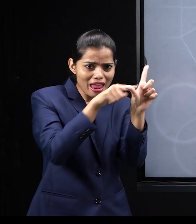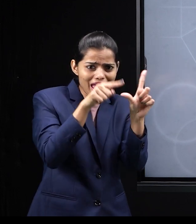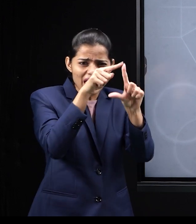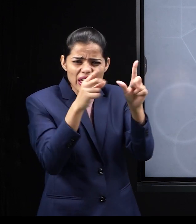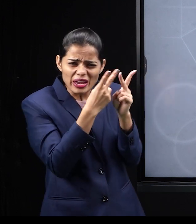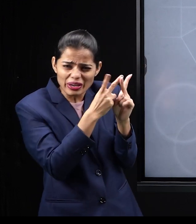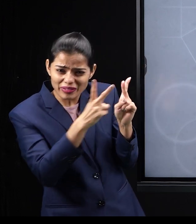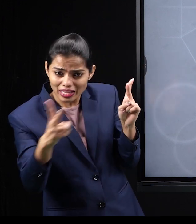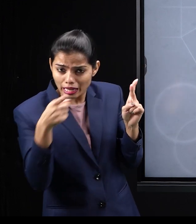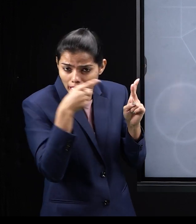congruency.